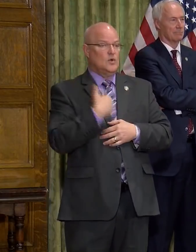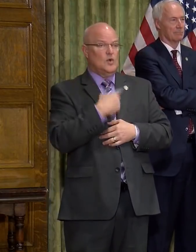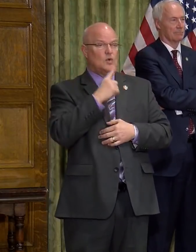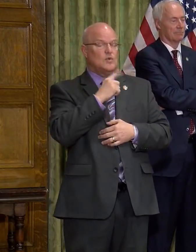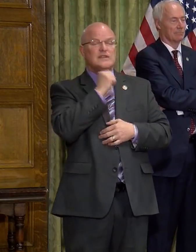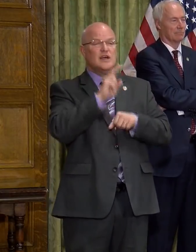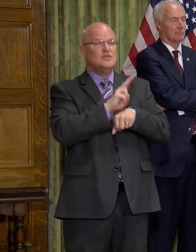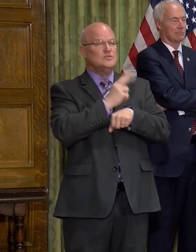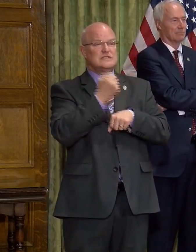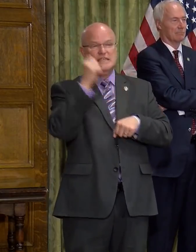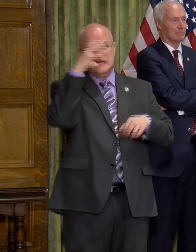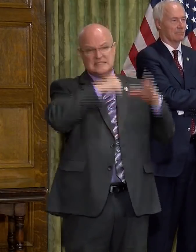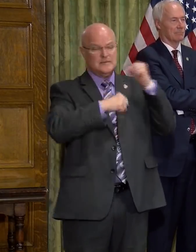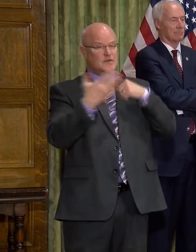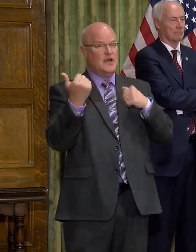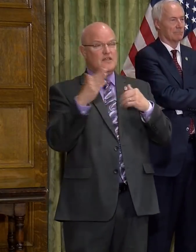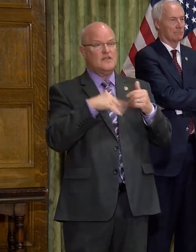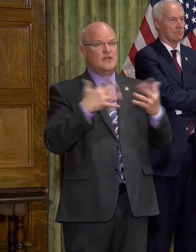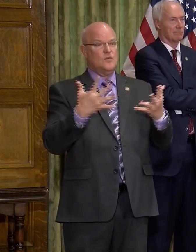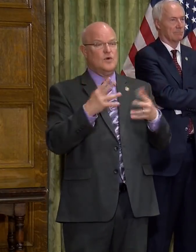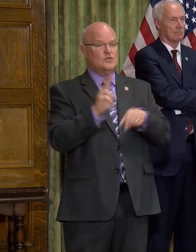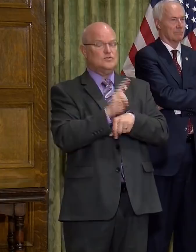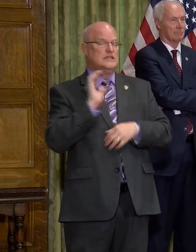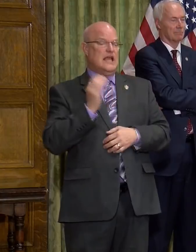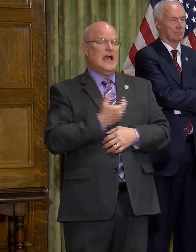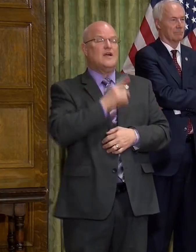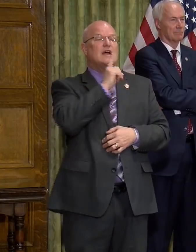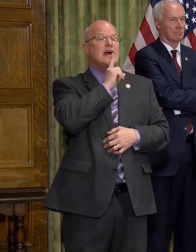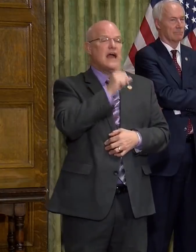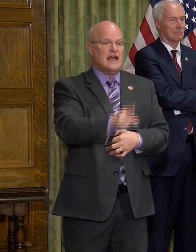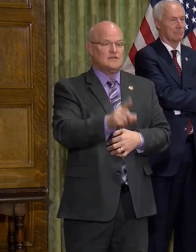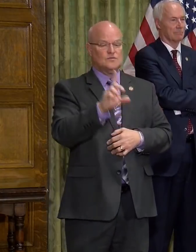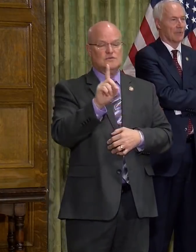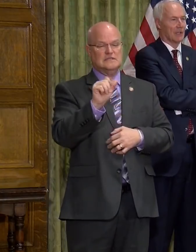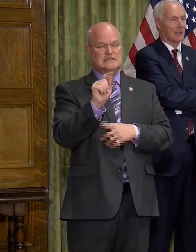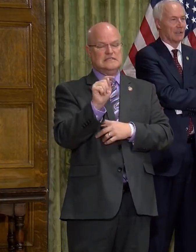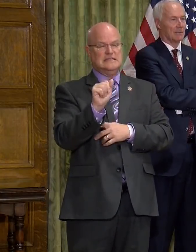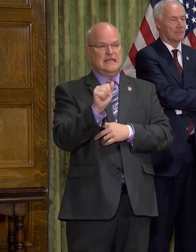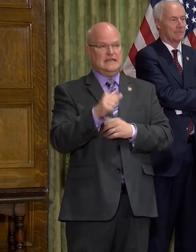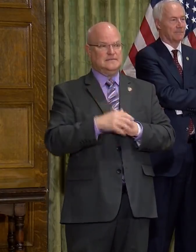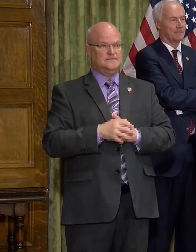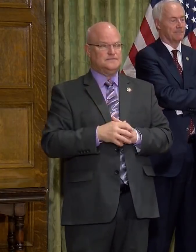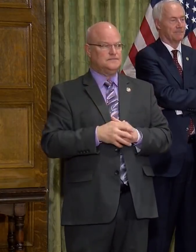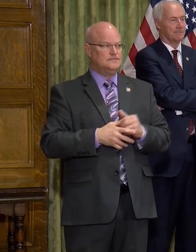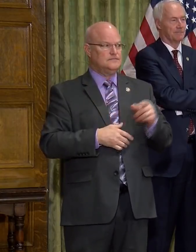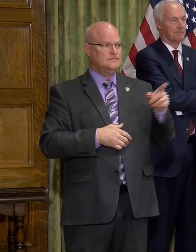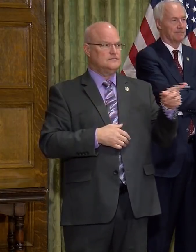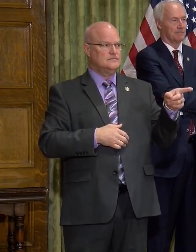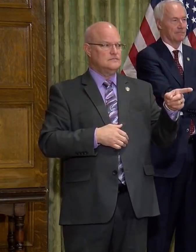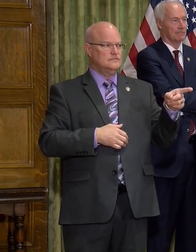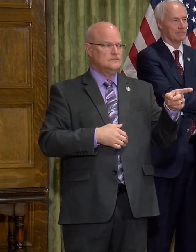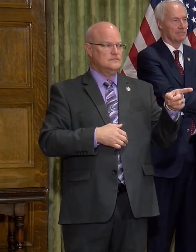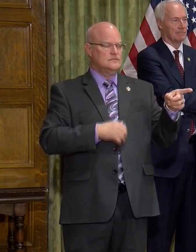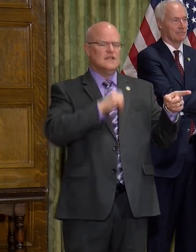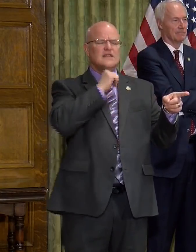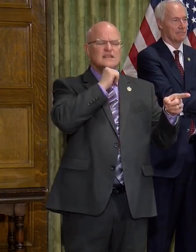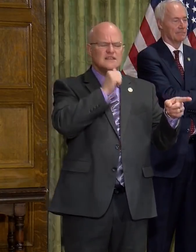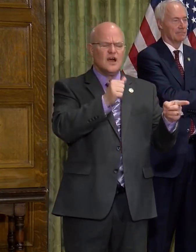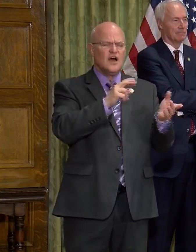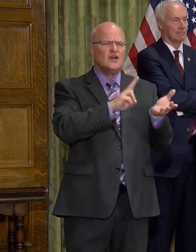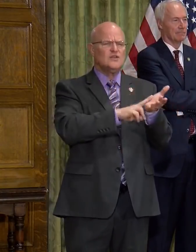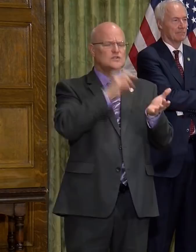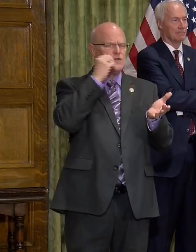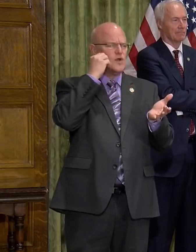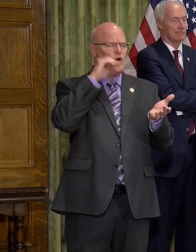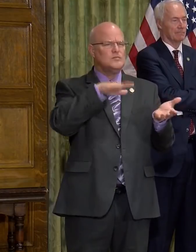not using any assumptions other than just using our actual data. The non-nursing home death, do you know what part of the state